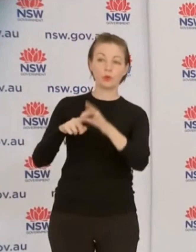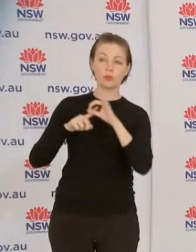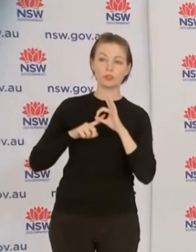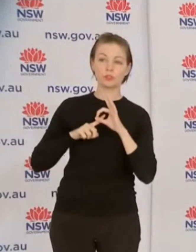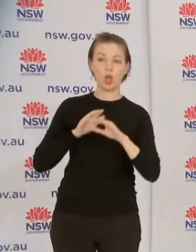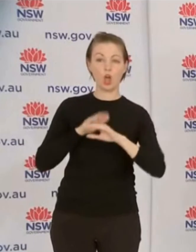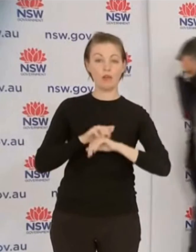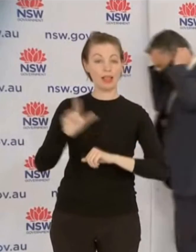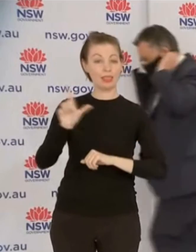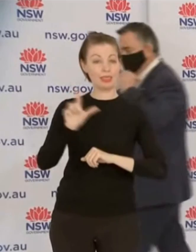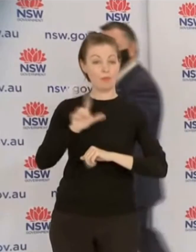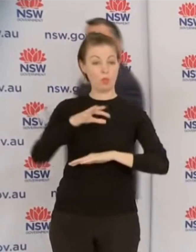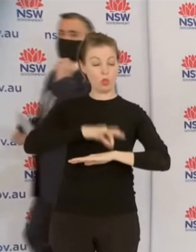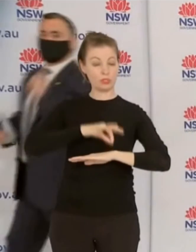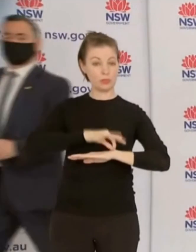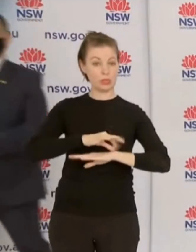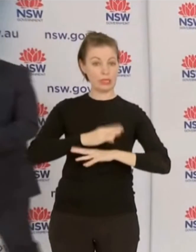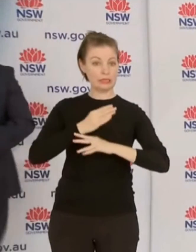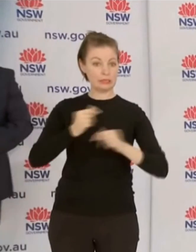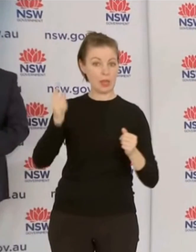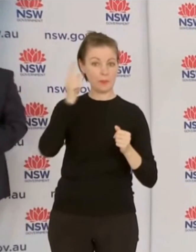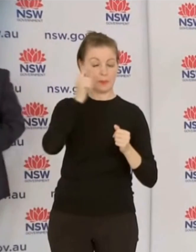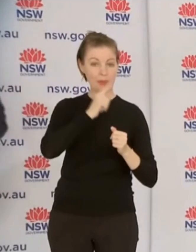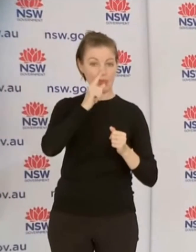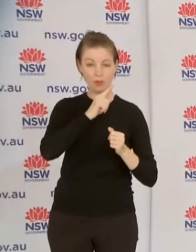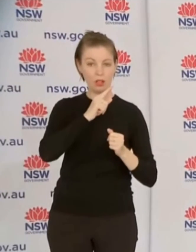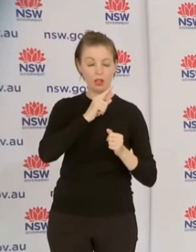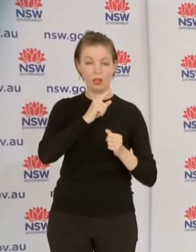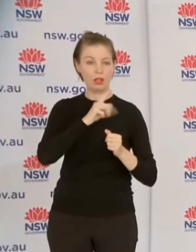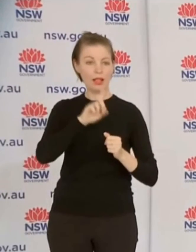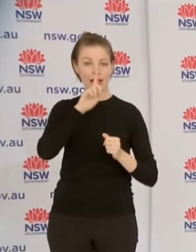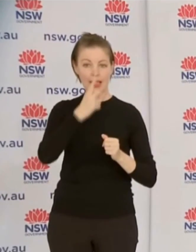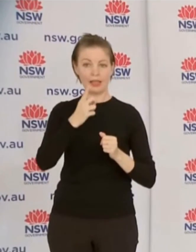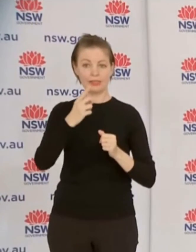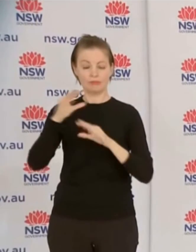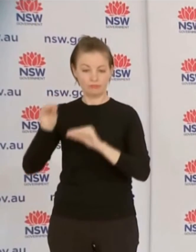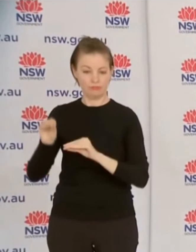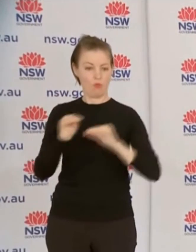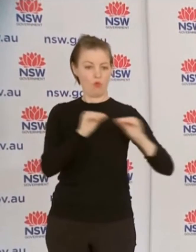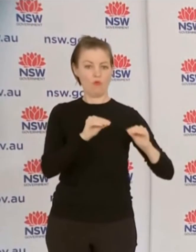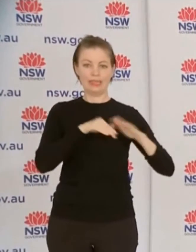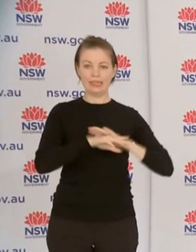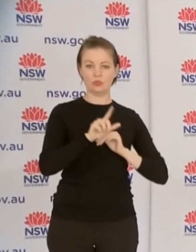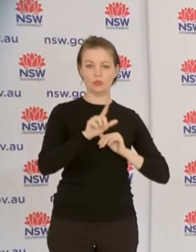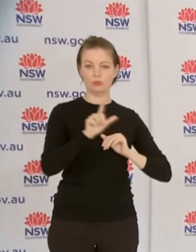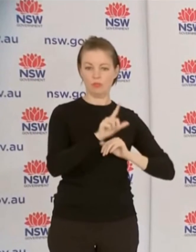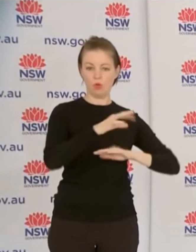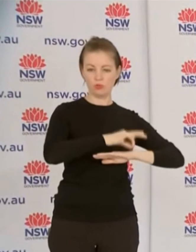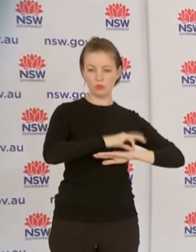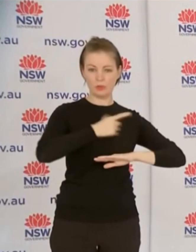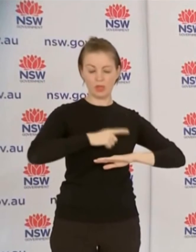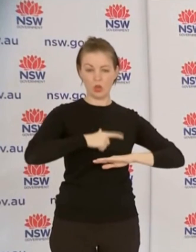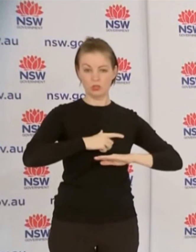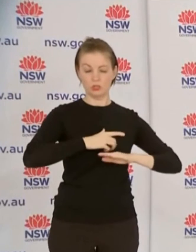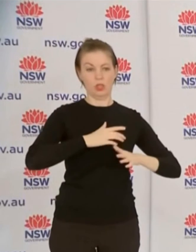and some being turned away because of the COVID overcrowding or overburden on that hospital. Similar thing happened with